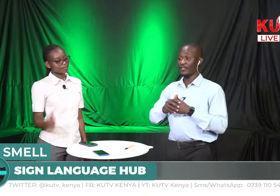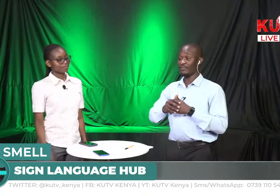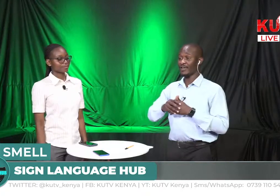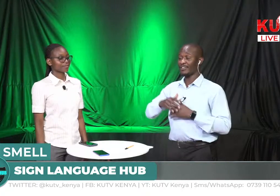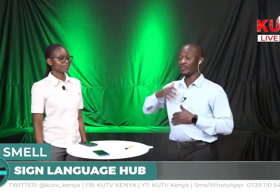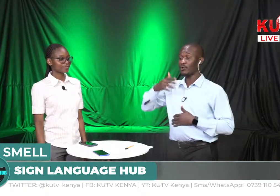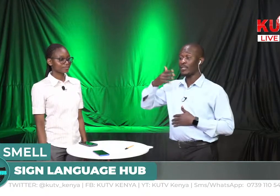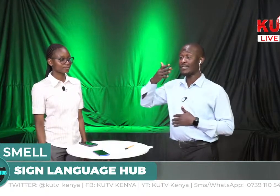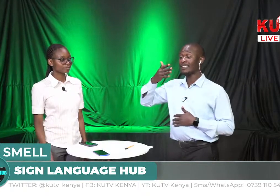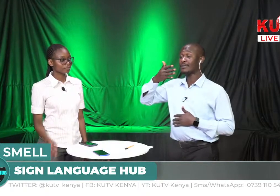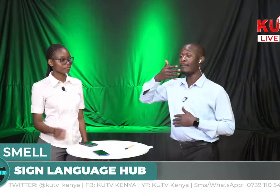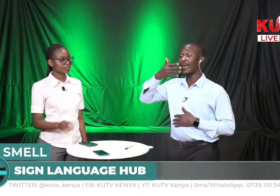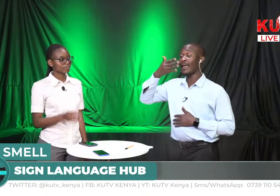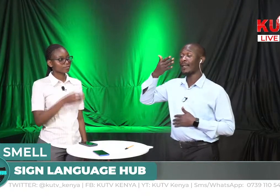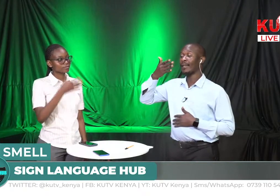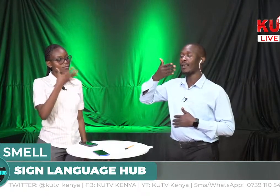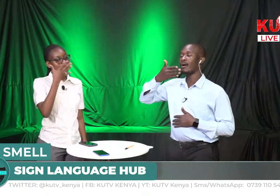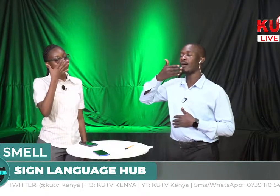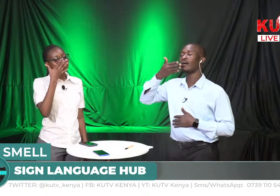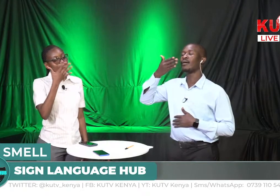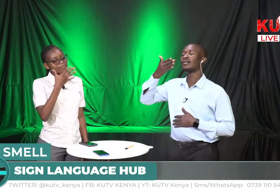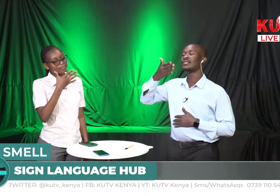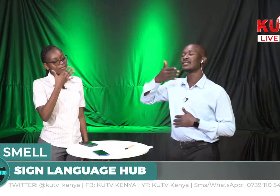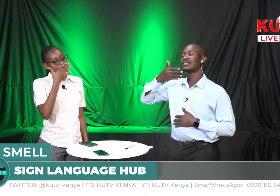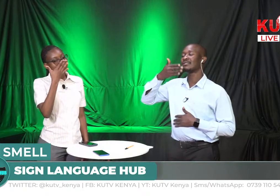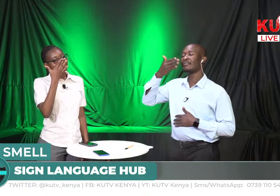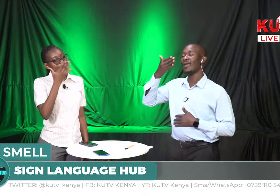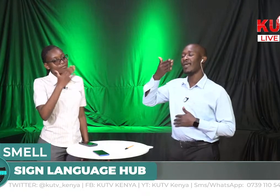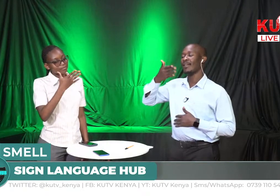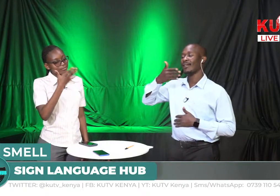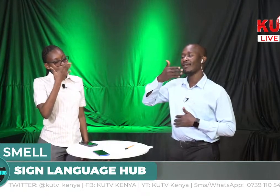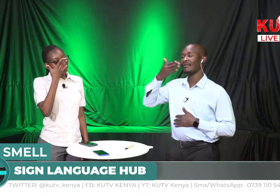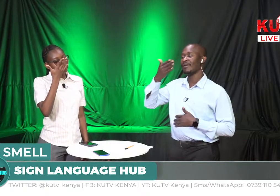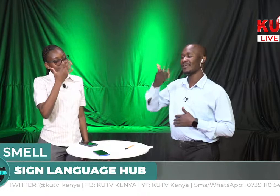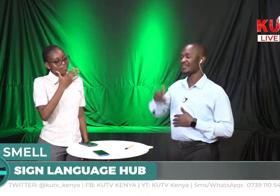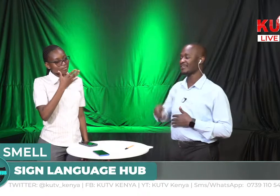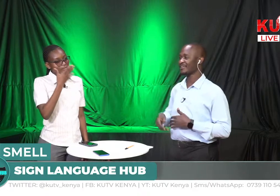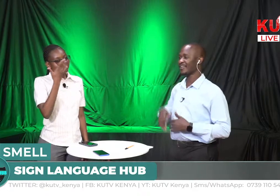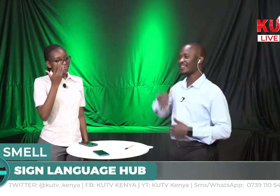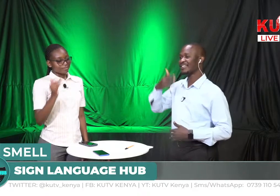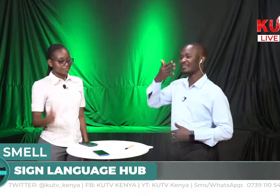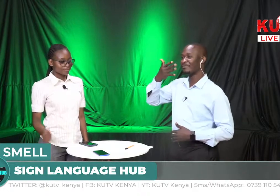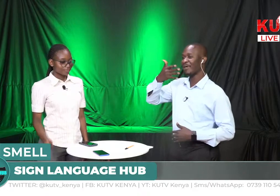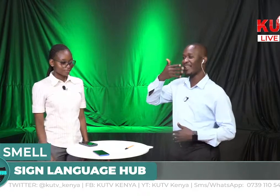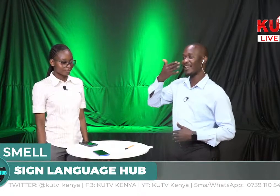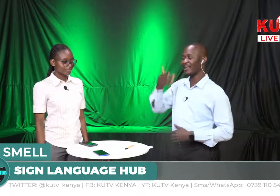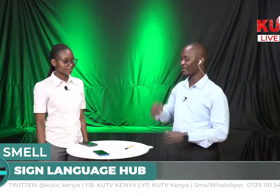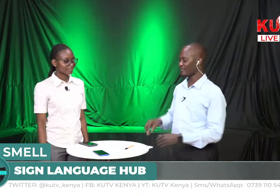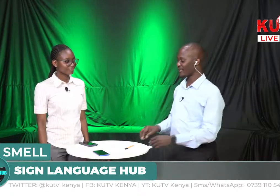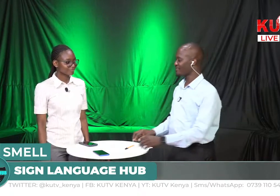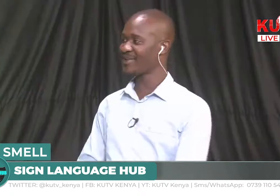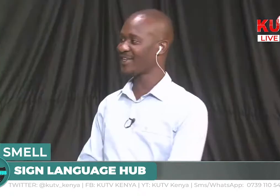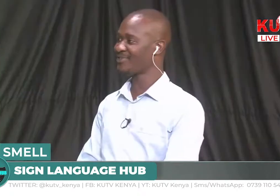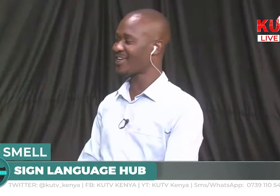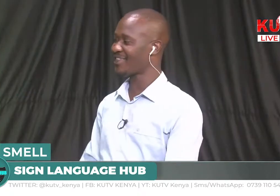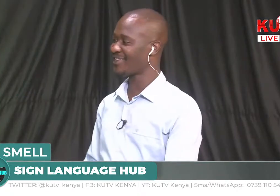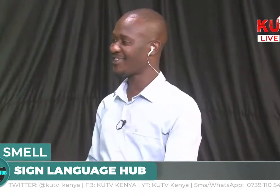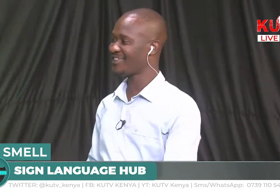right? So smell. Smell. All right? Smell. Okay, Miriam, can you try that?